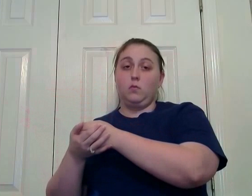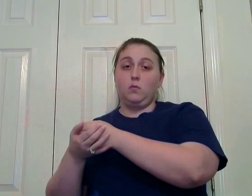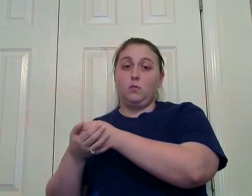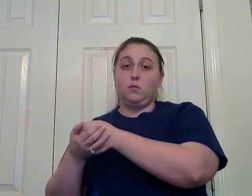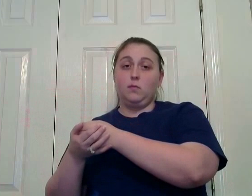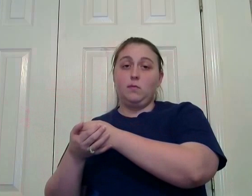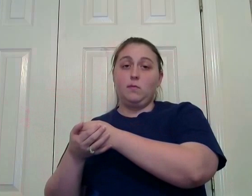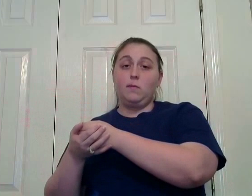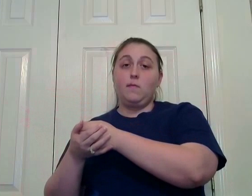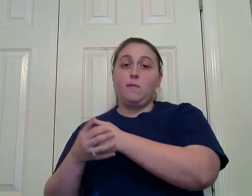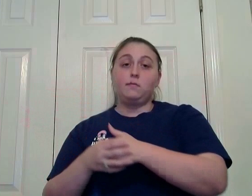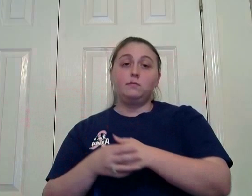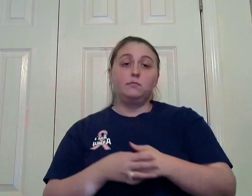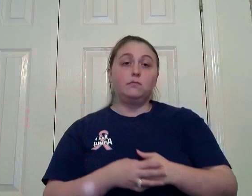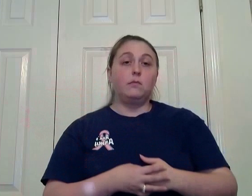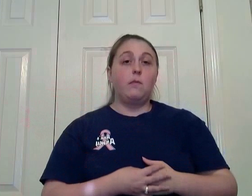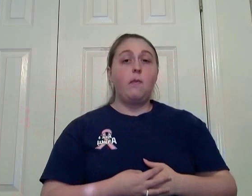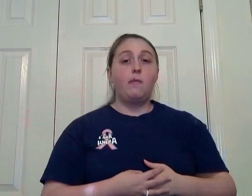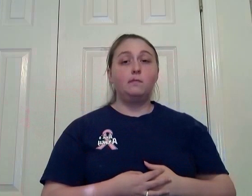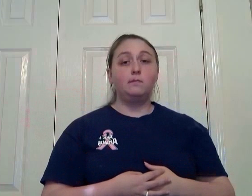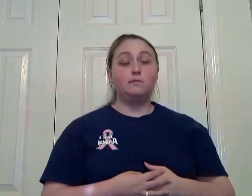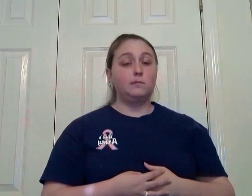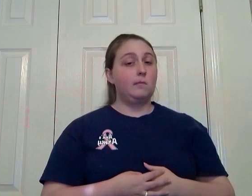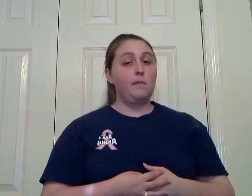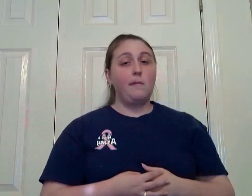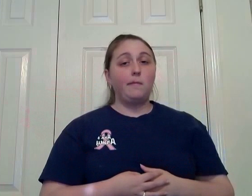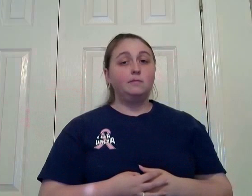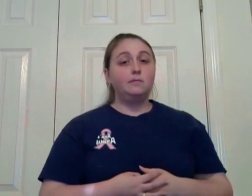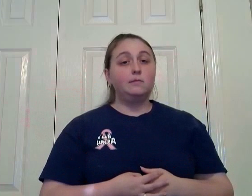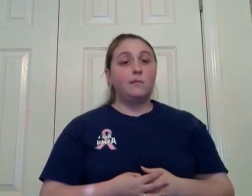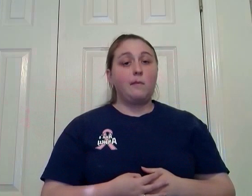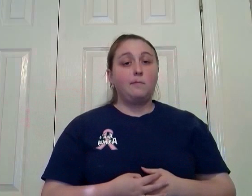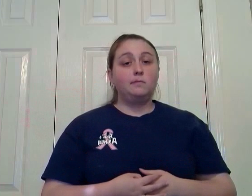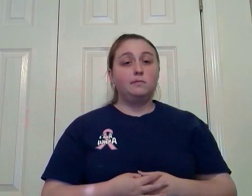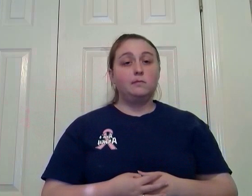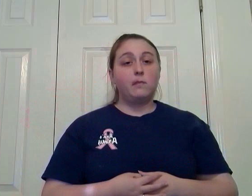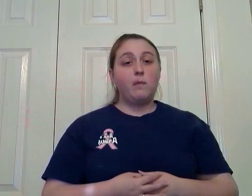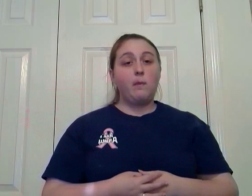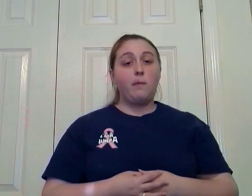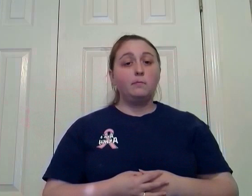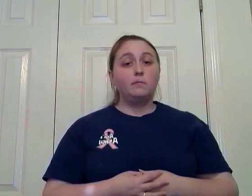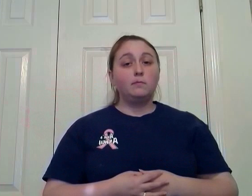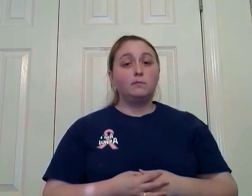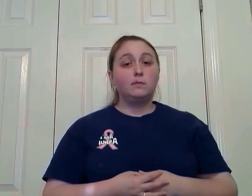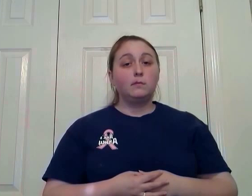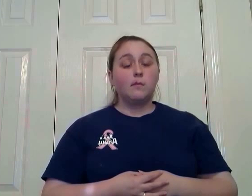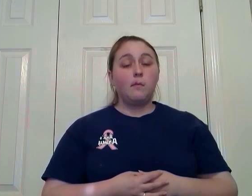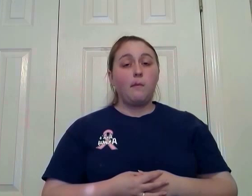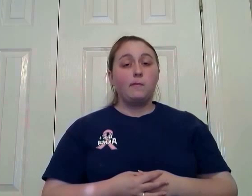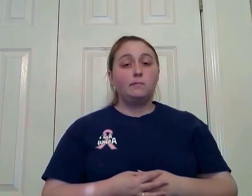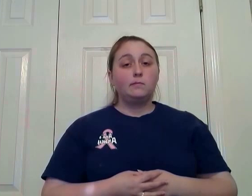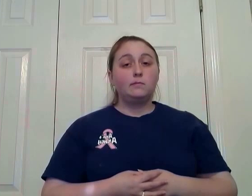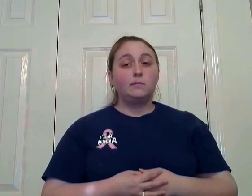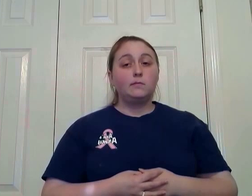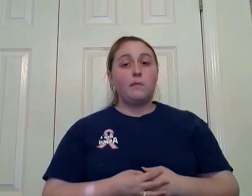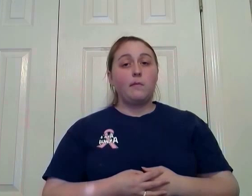Coming back from Catalina, if the wind is the same, then it's a beautiful run back to San Diego. The